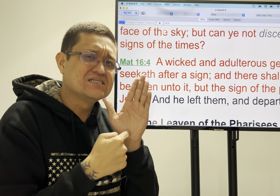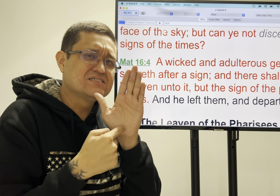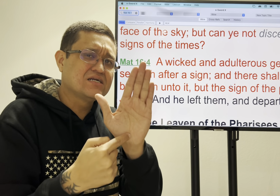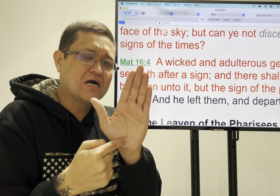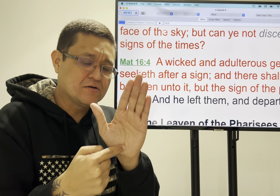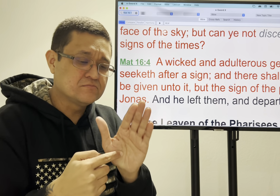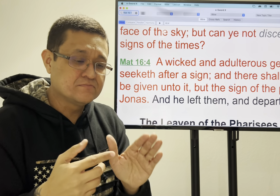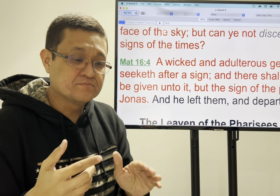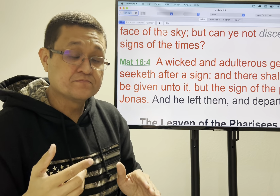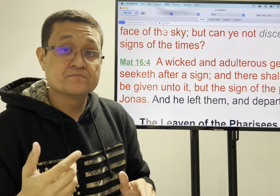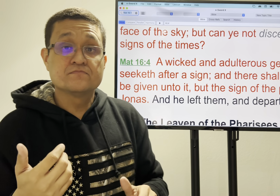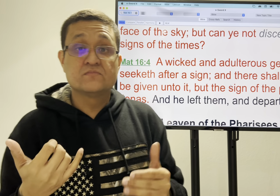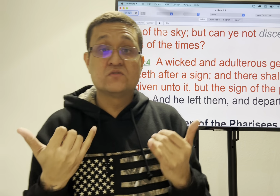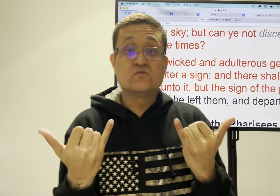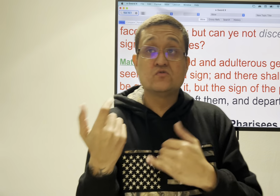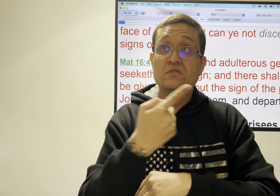seeketh after a sign.